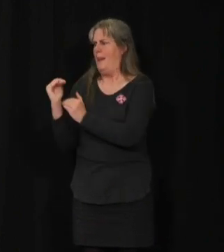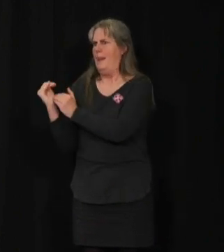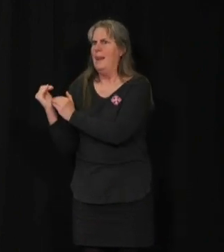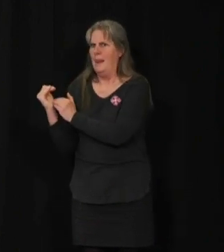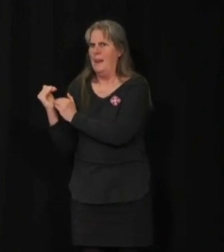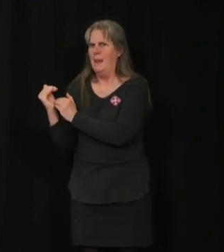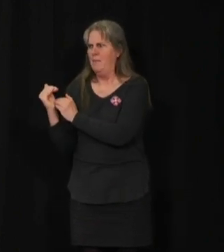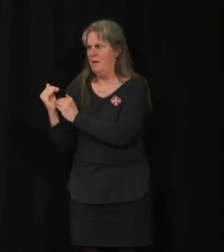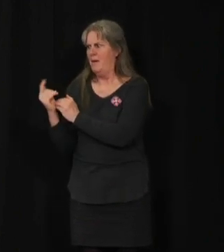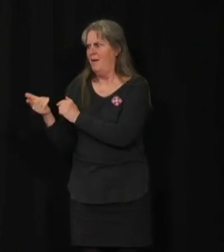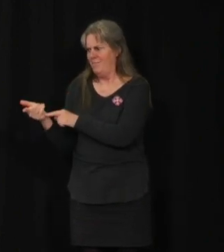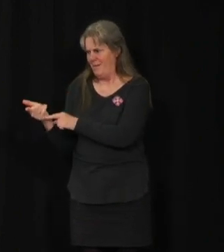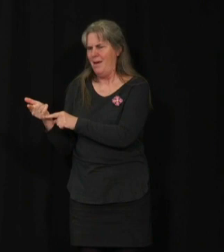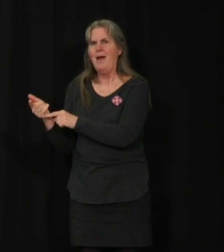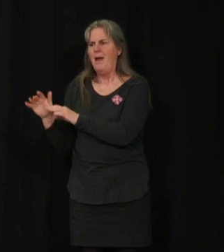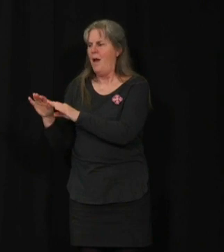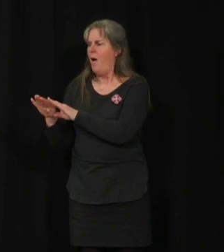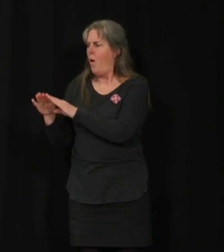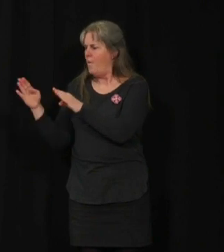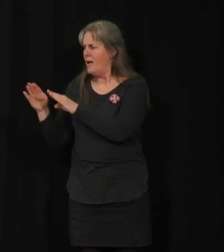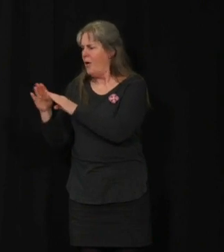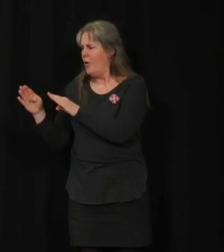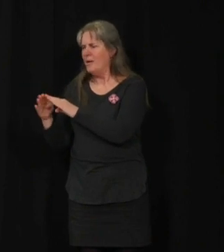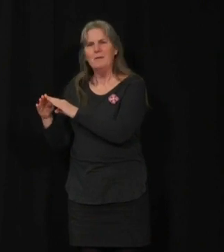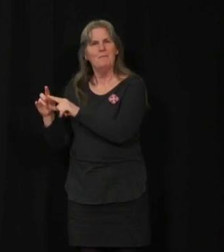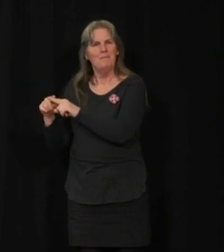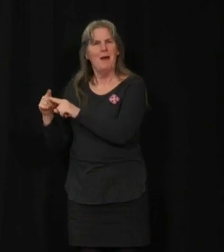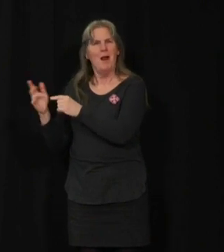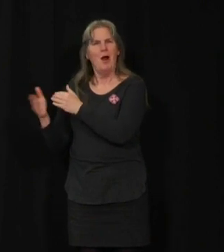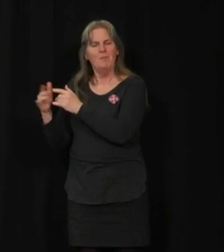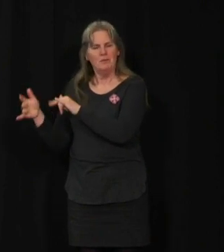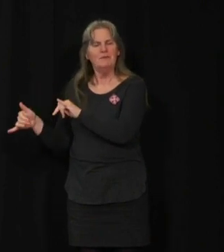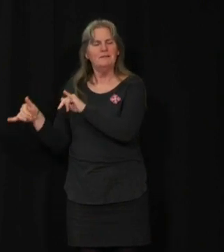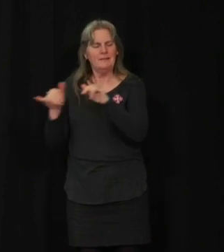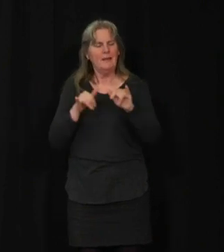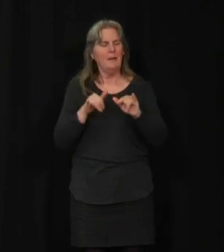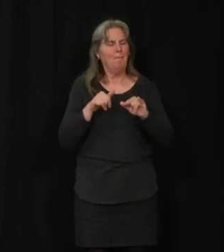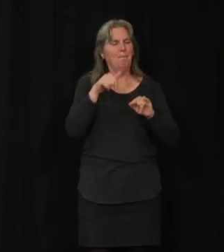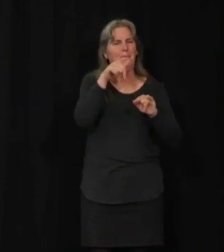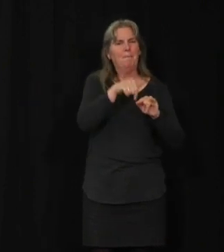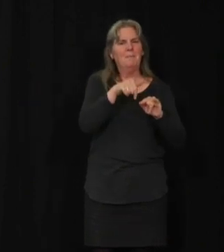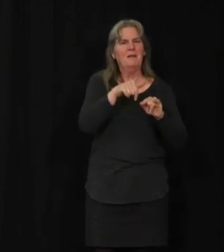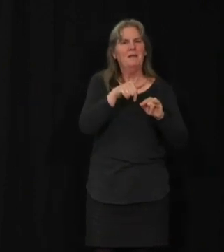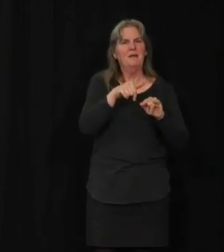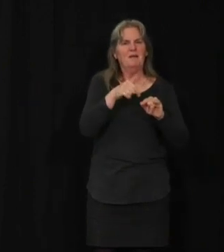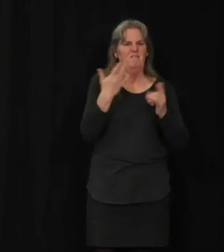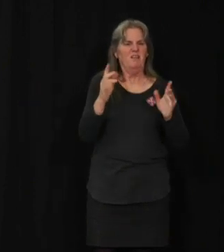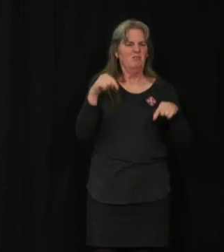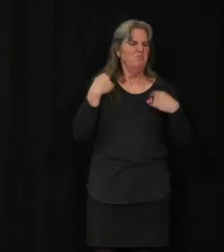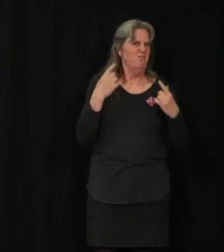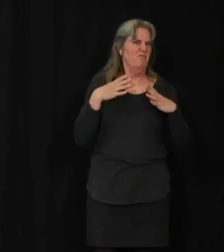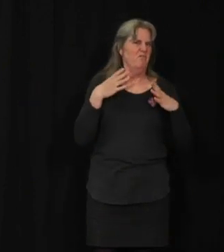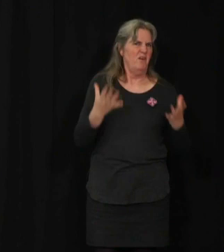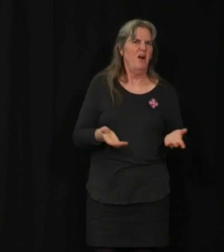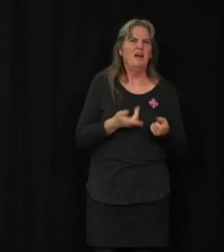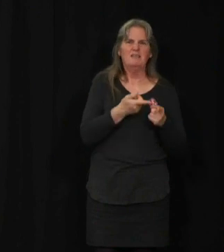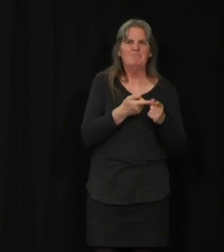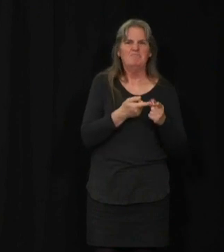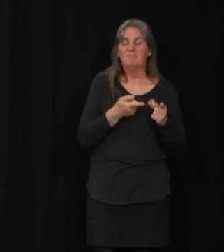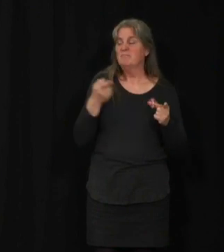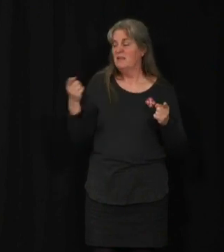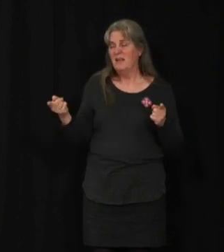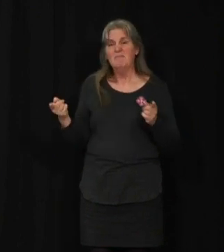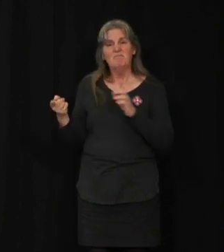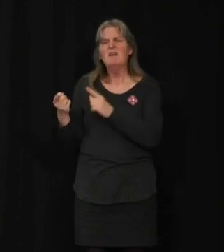similar provisions being lifted in a very similar fashion for the most part. There are some outliers for sure, and in those outliers we are seeing some